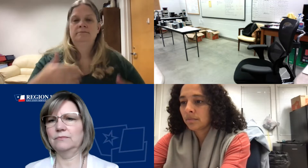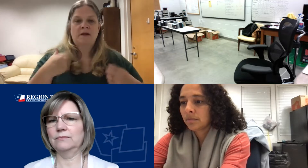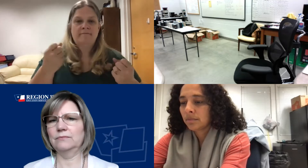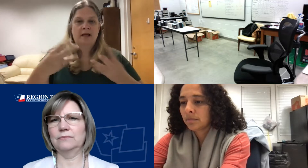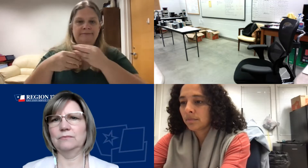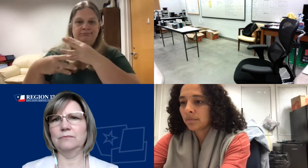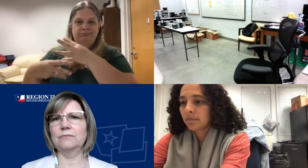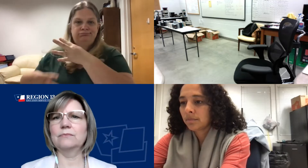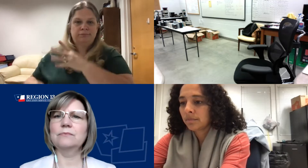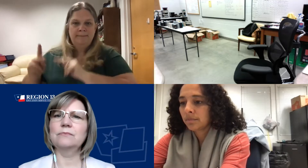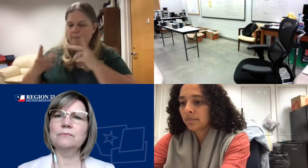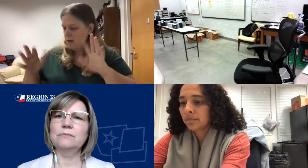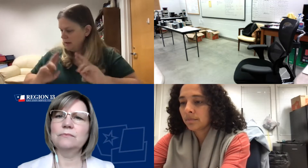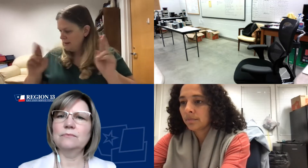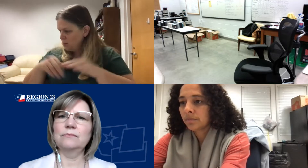have,